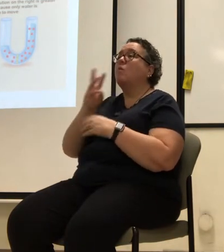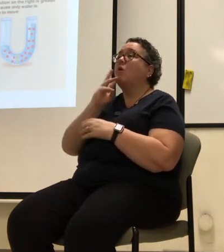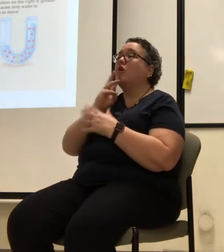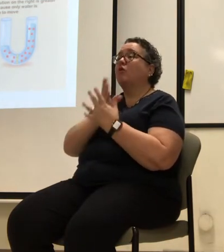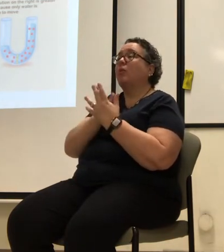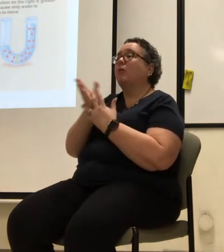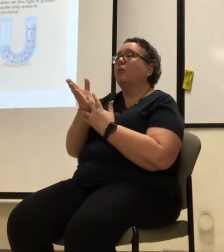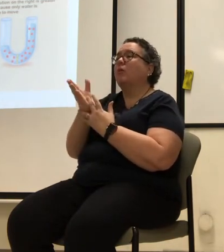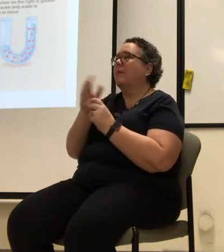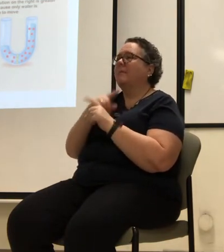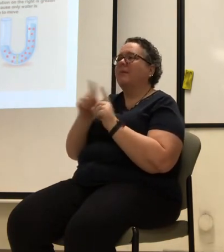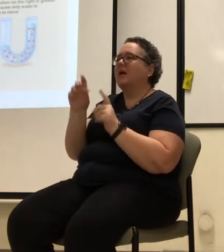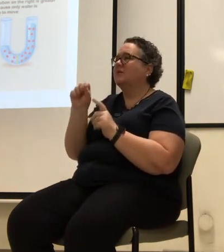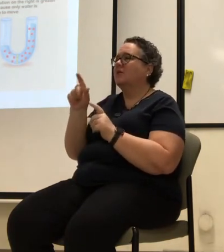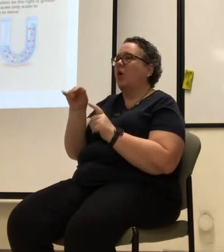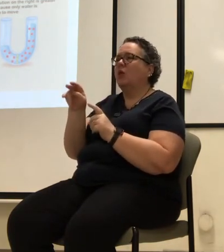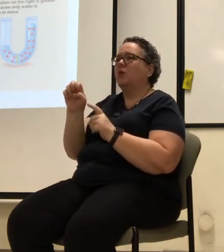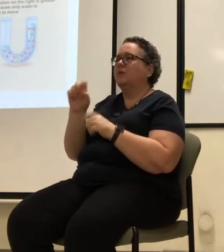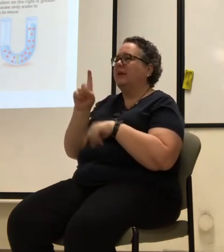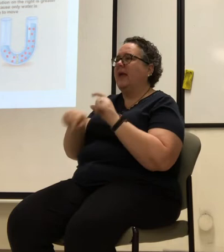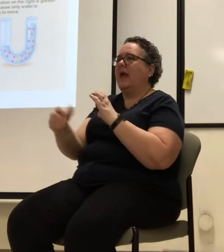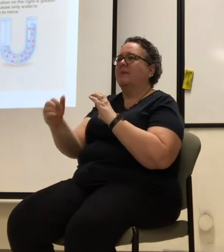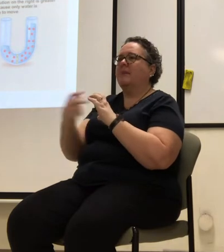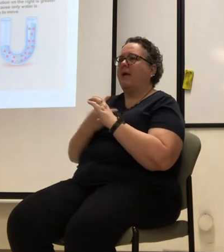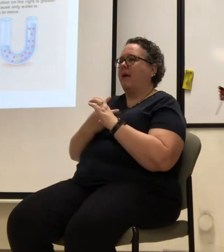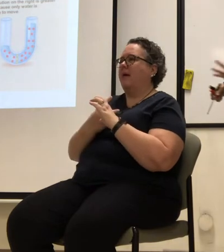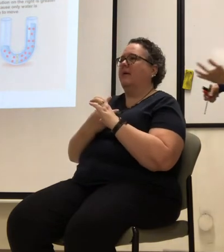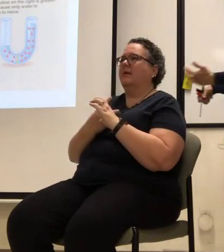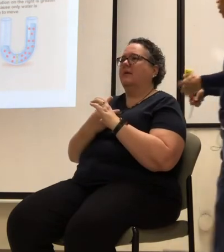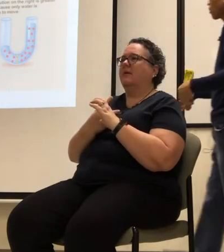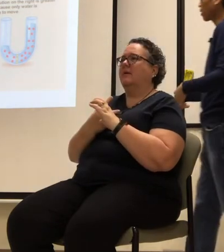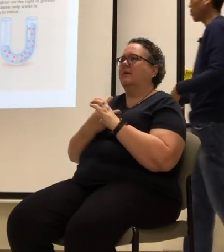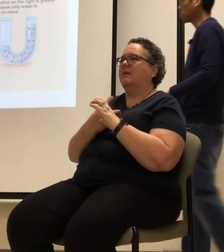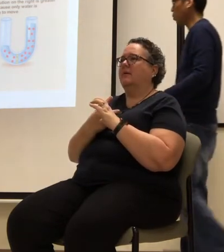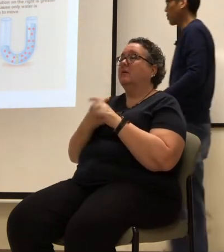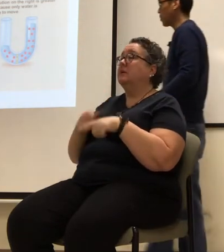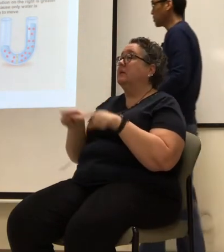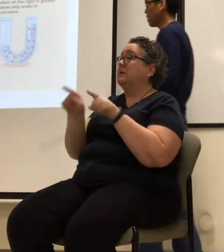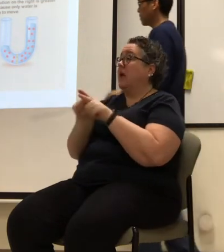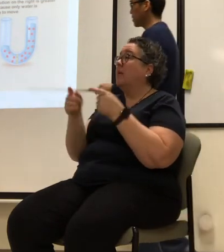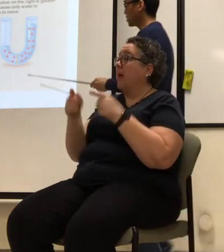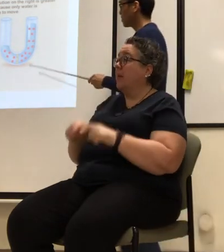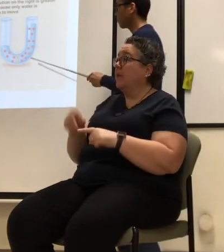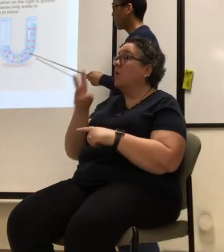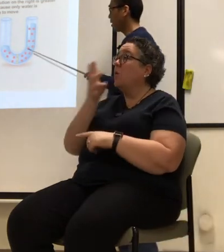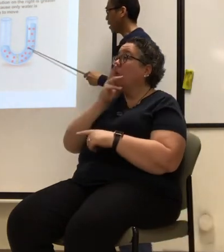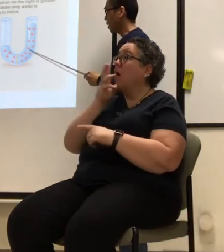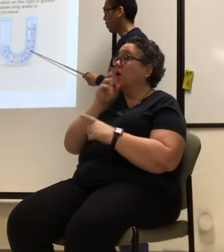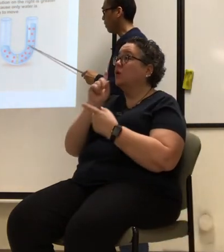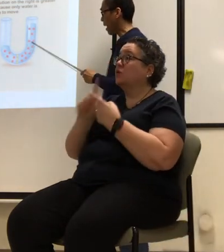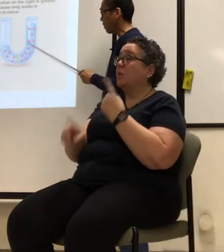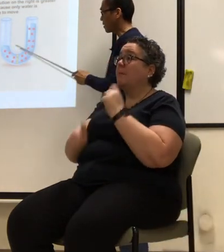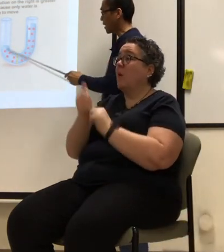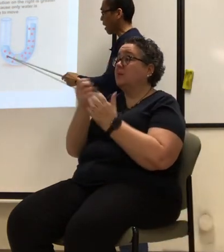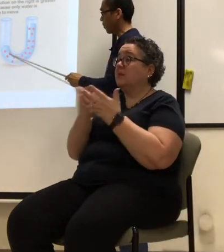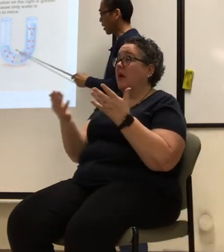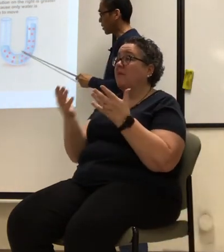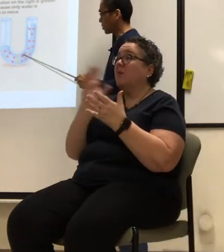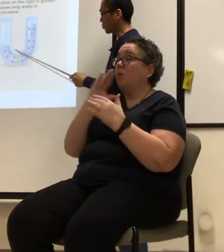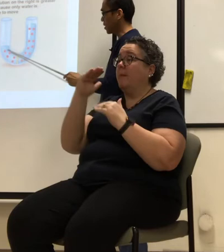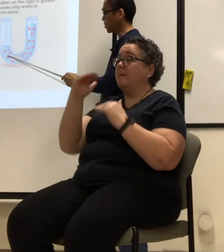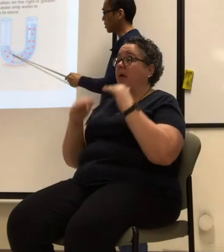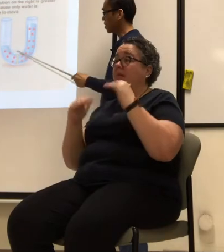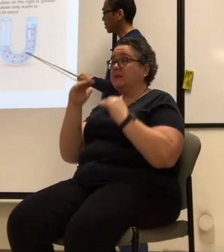not solute? Well, same thing happens. Water goes to where the most stuff is, and it'll balance out